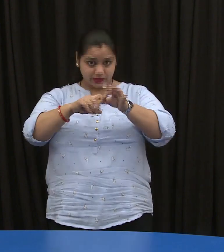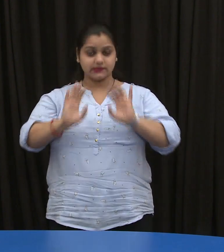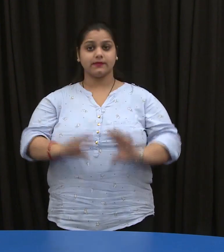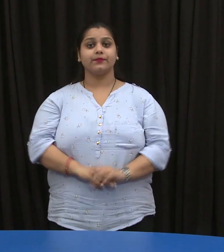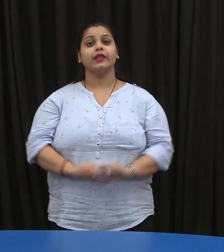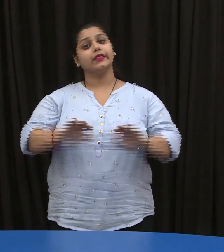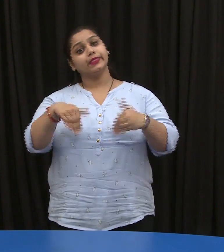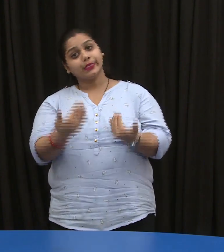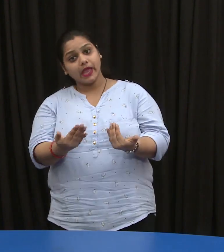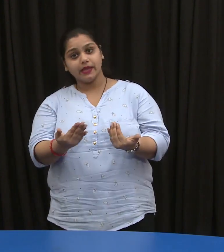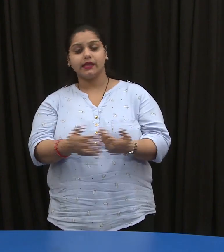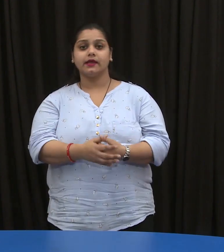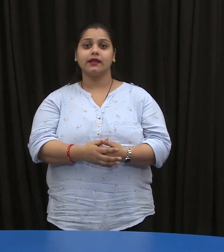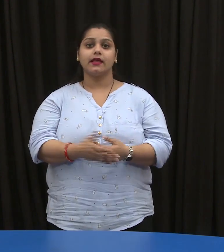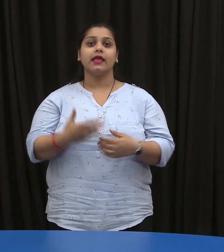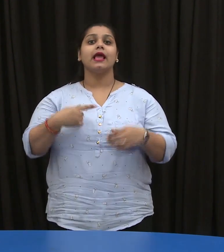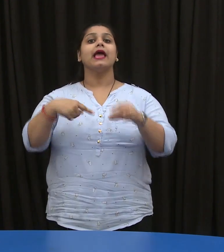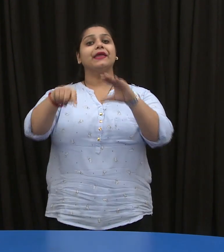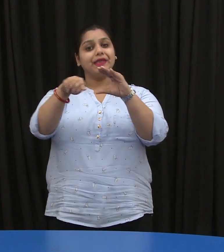then you can email us at